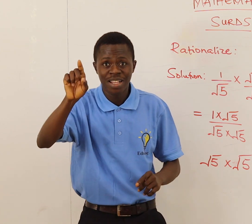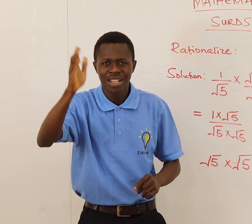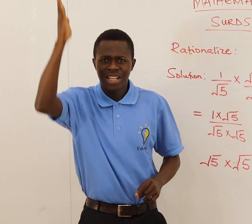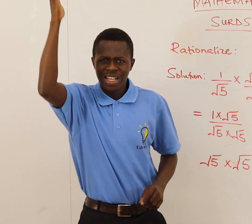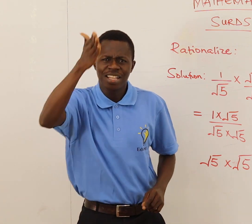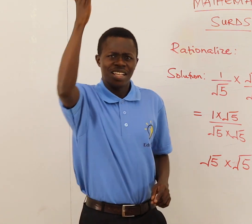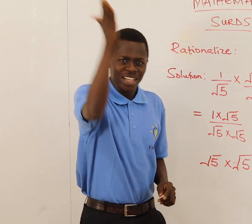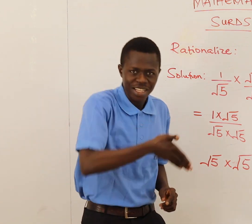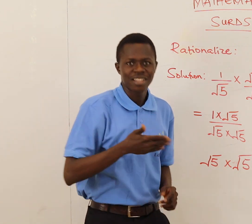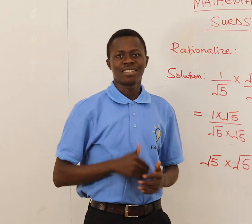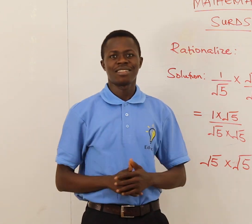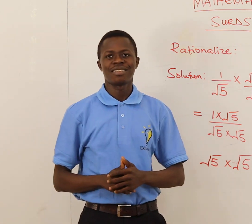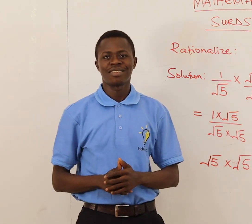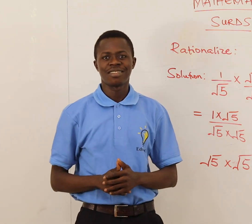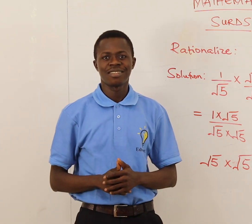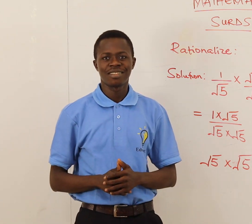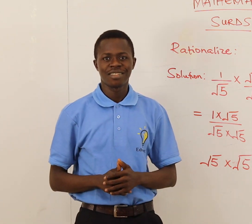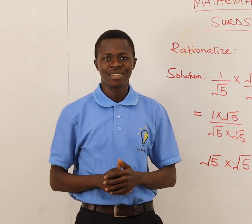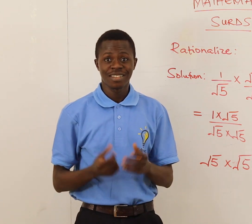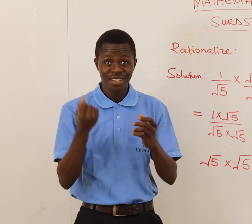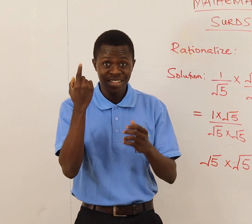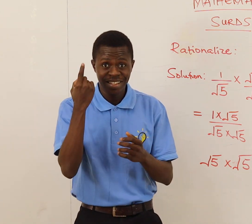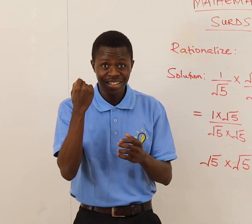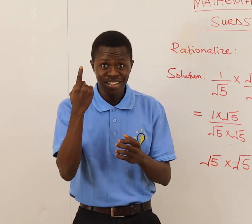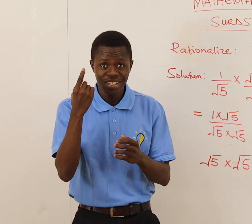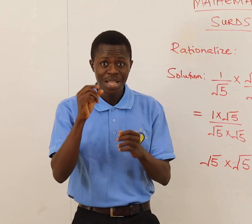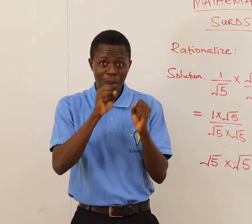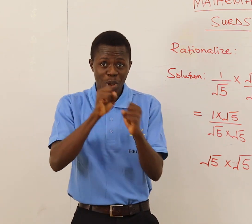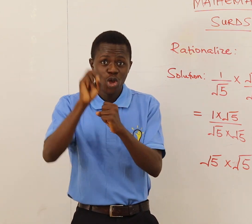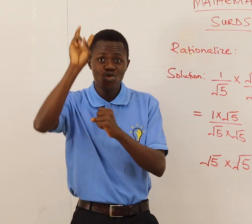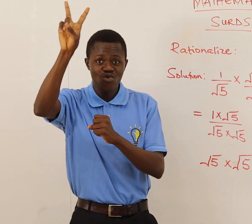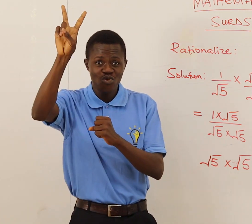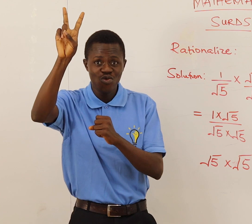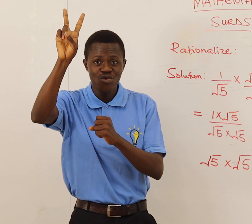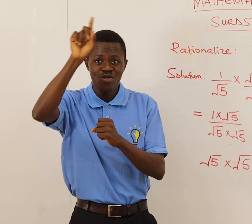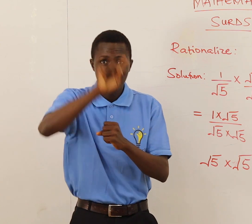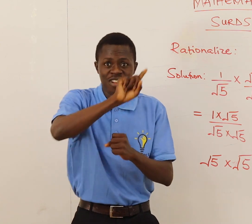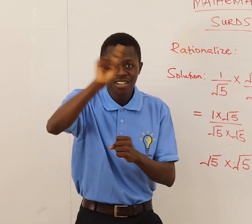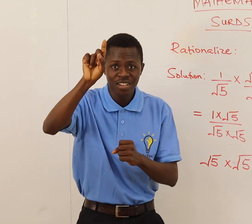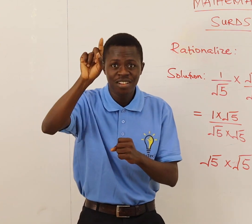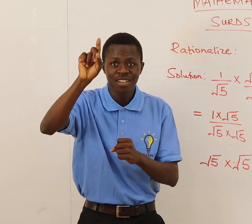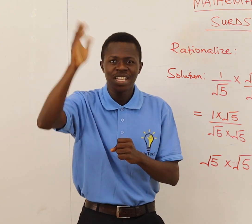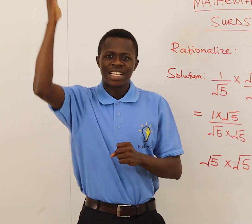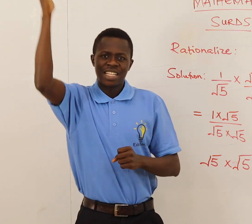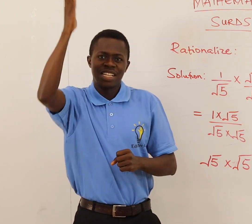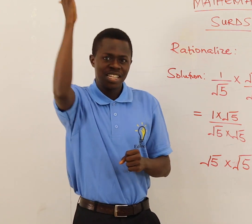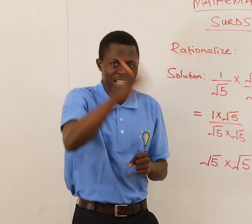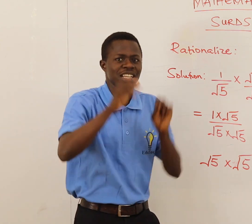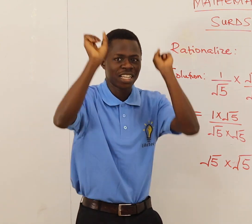the power 2 and then the power, or the square root sign, what will happen to them? They will